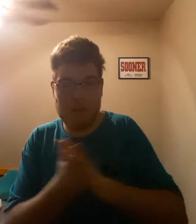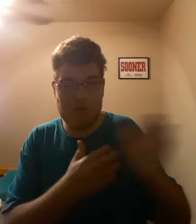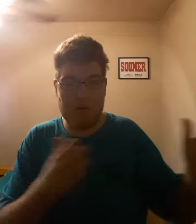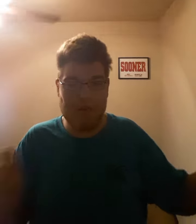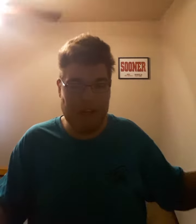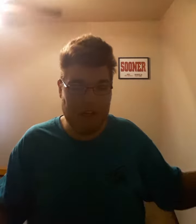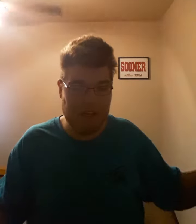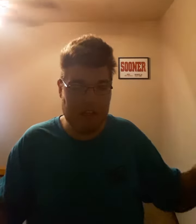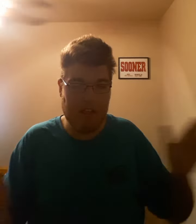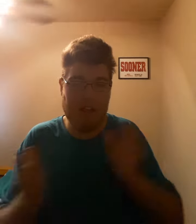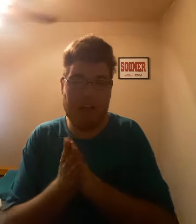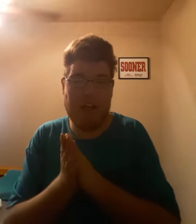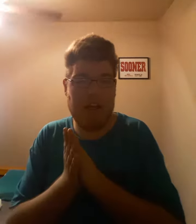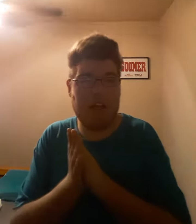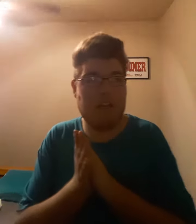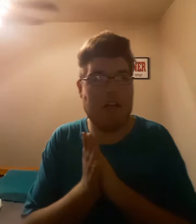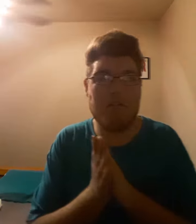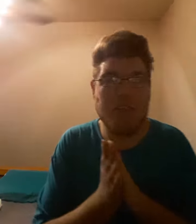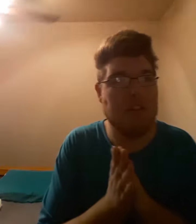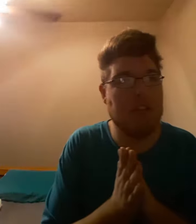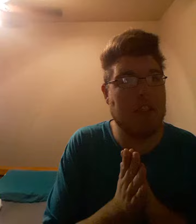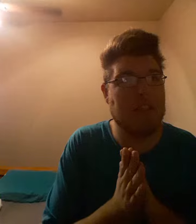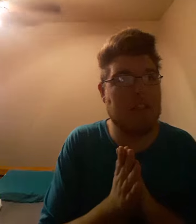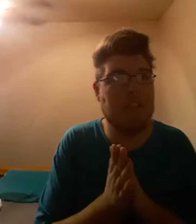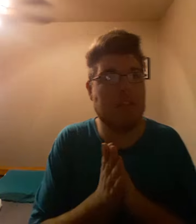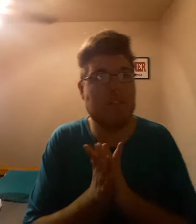those are my days, and I will see you guys.